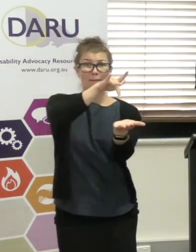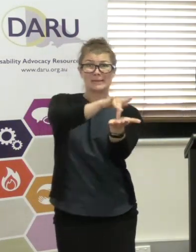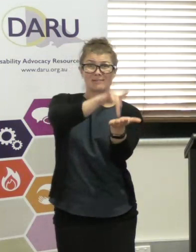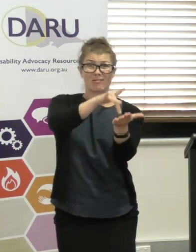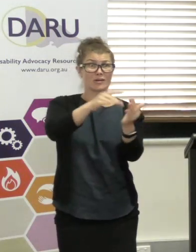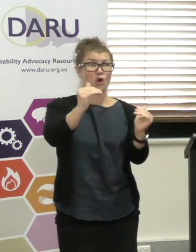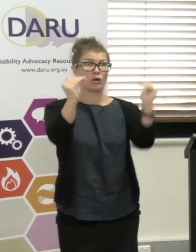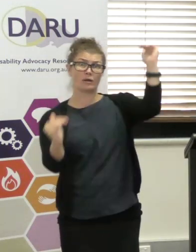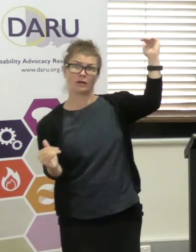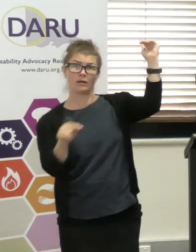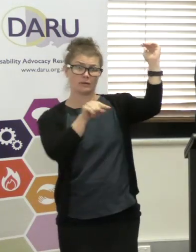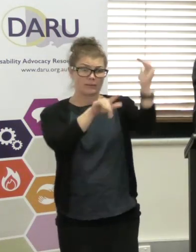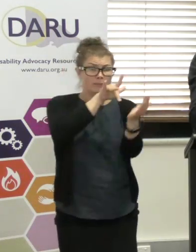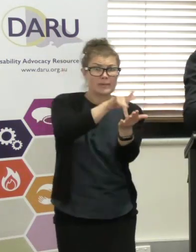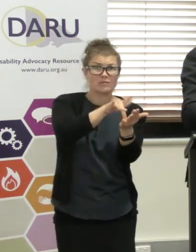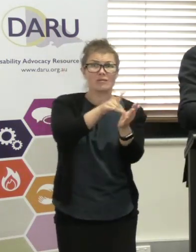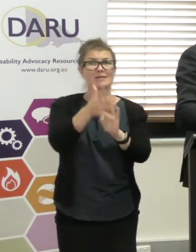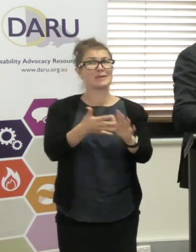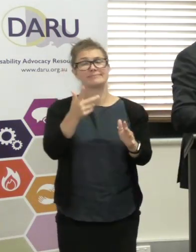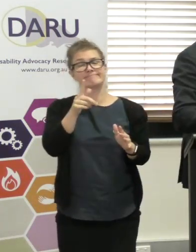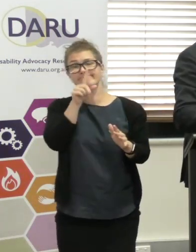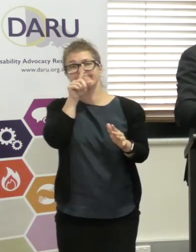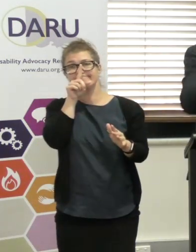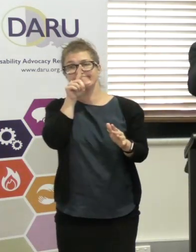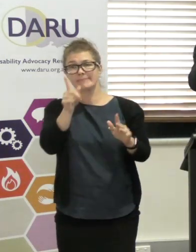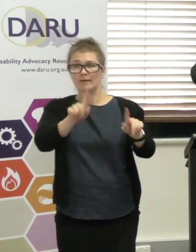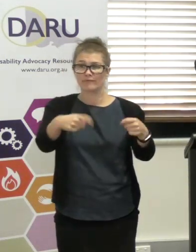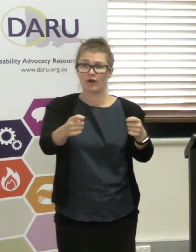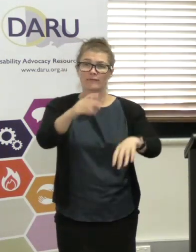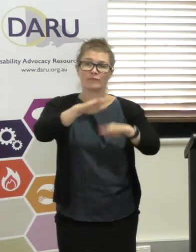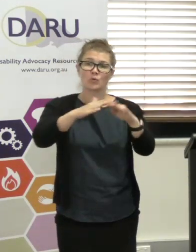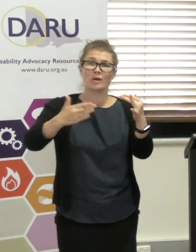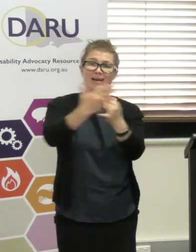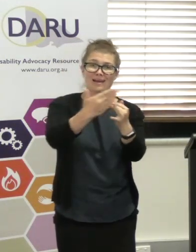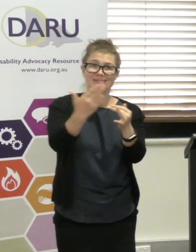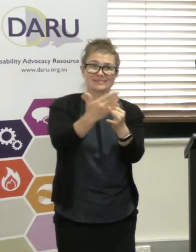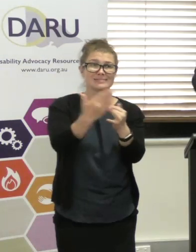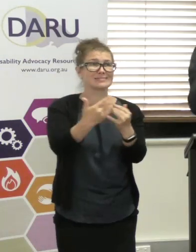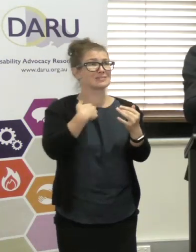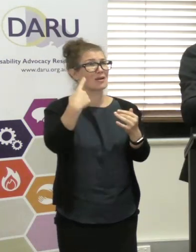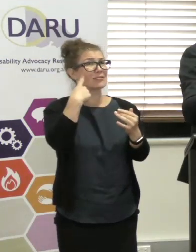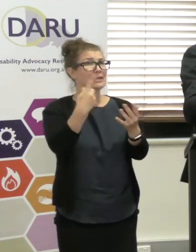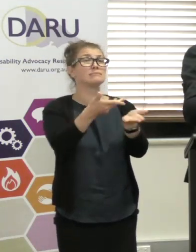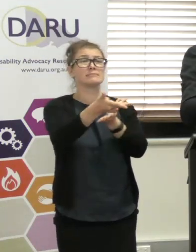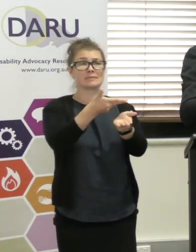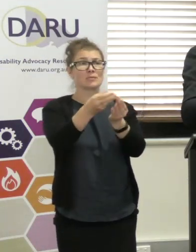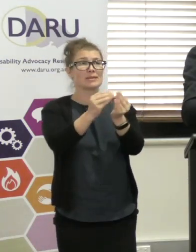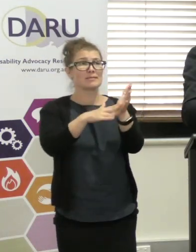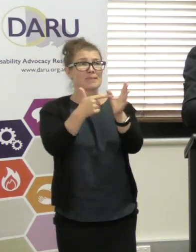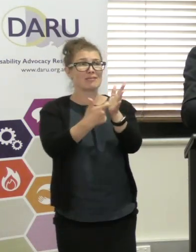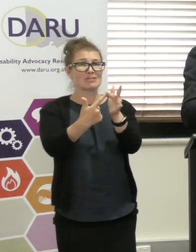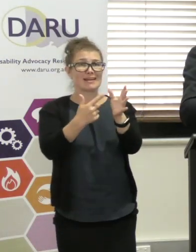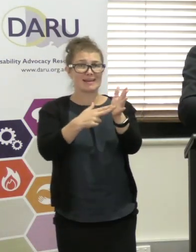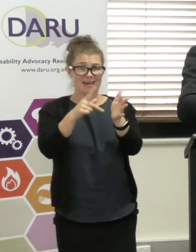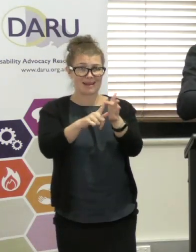to do. I'm just going to talk a bit about a discussion we had earlier with Marianne, I think it was. We're talking about the